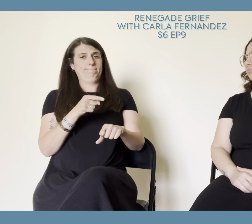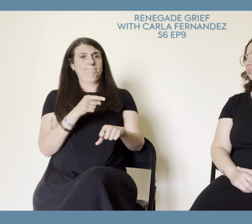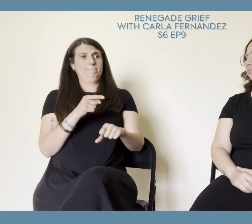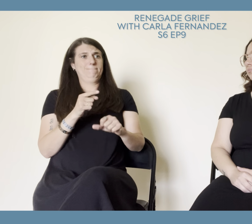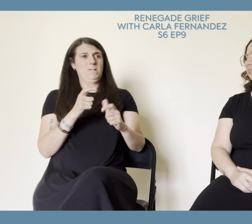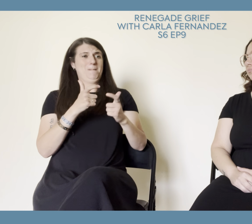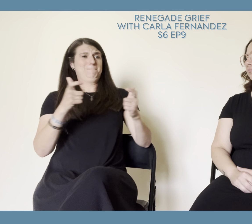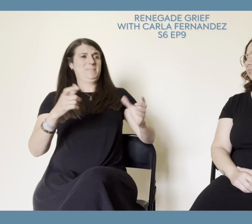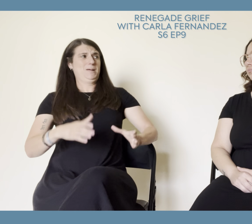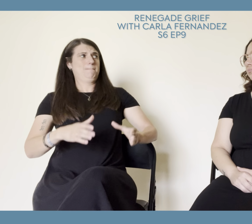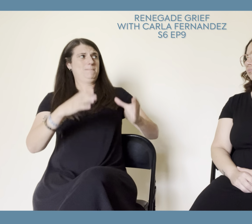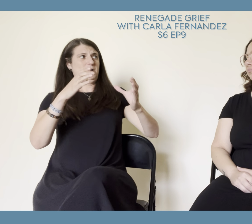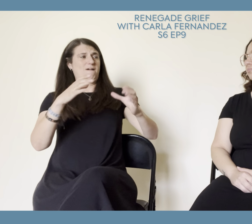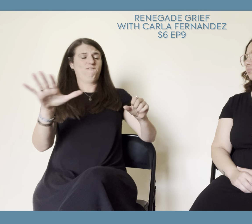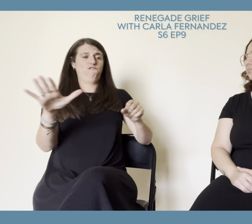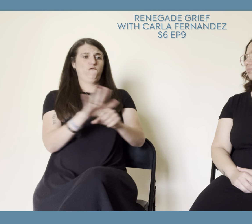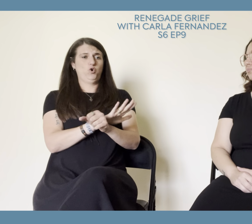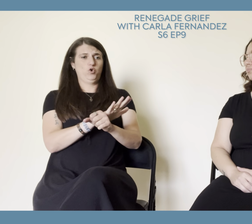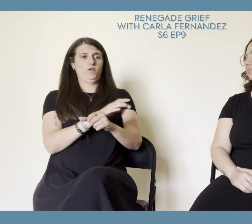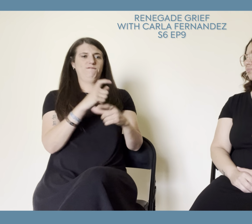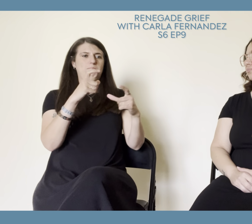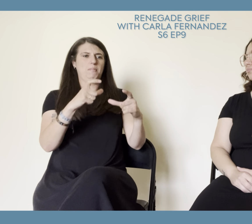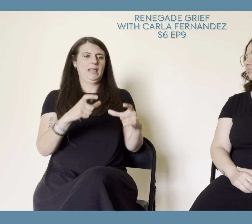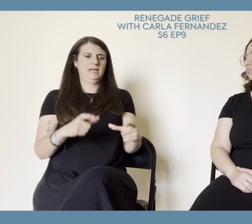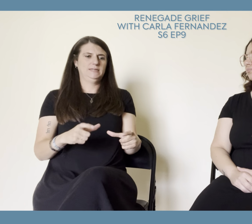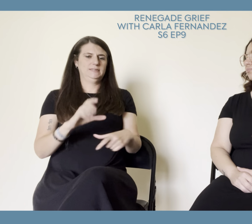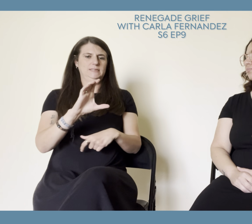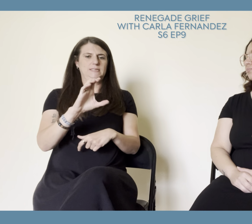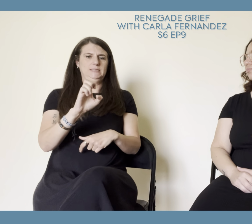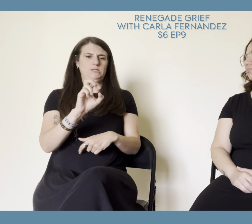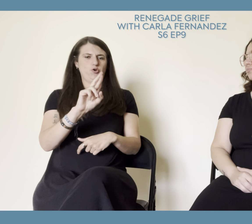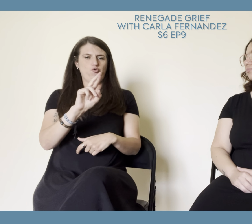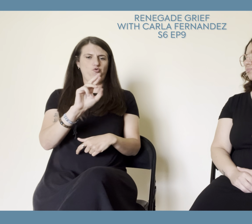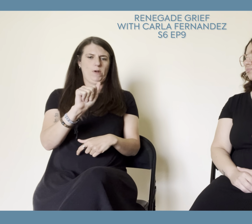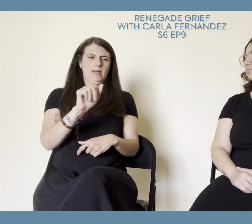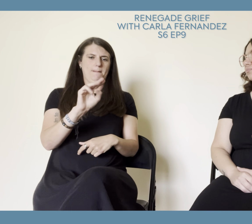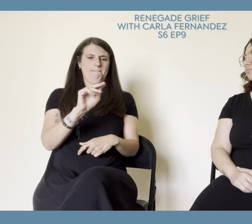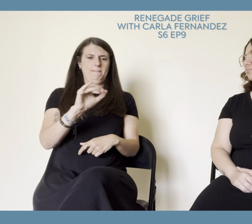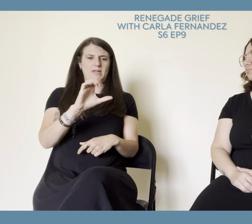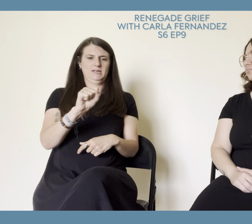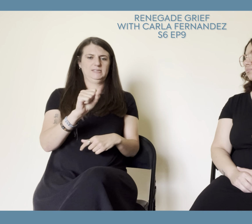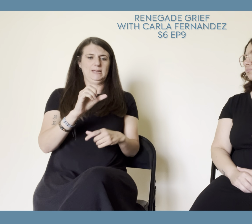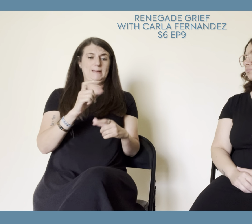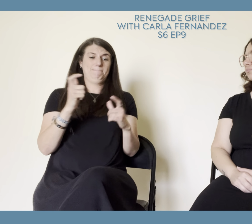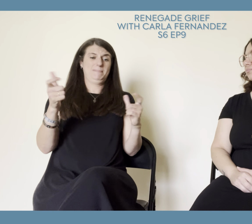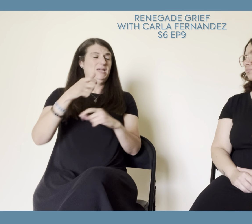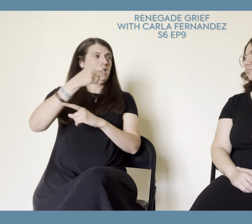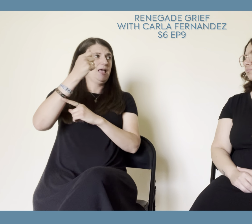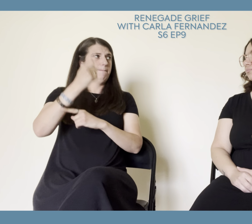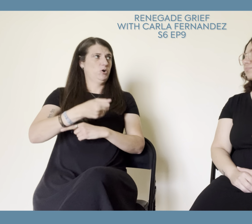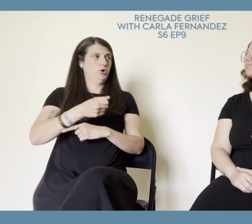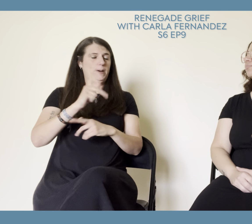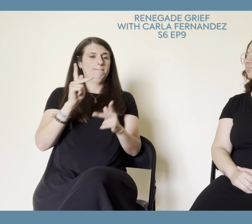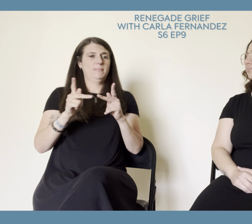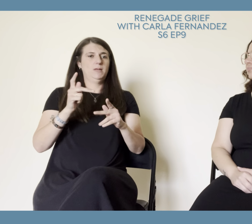bucket full of plates and ceramics and a huge hammer, and folks would just come in and shatter